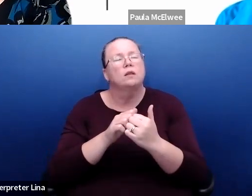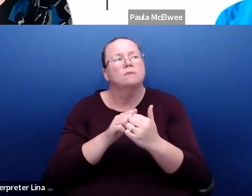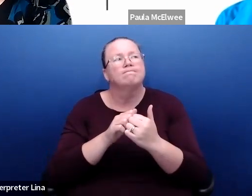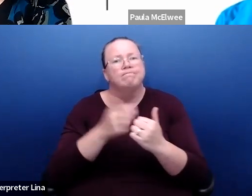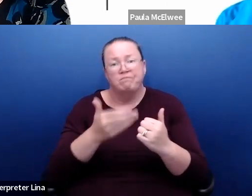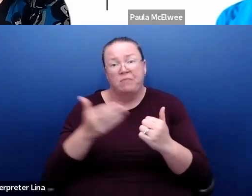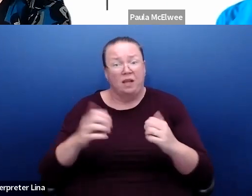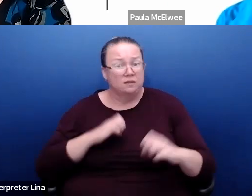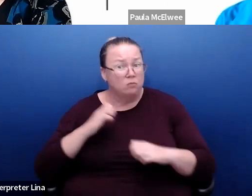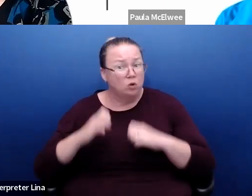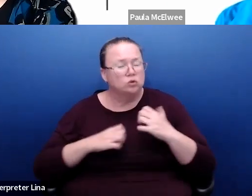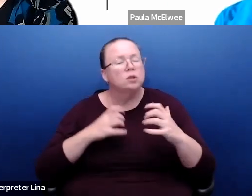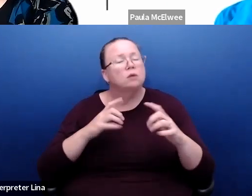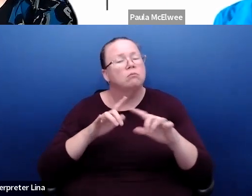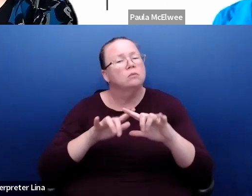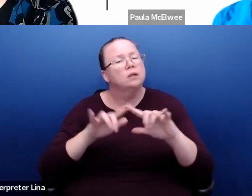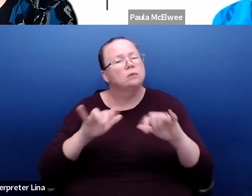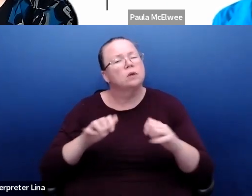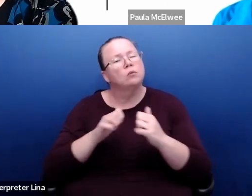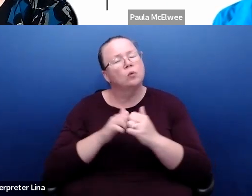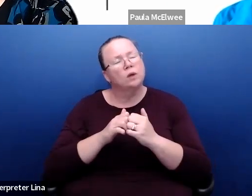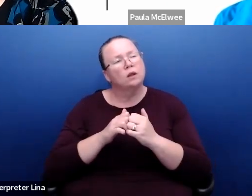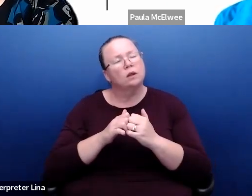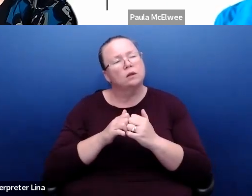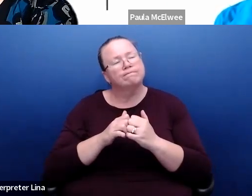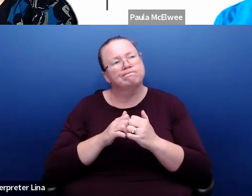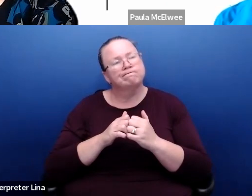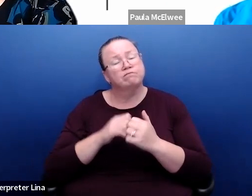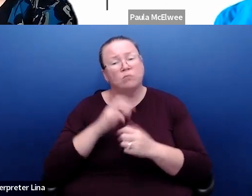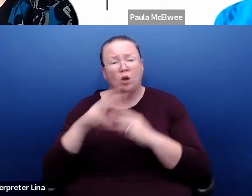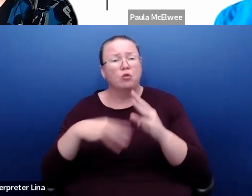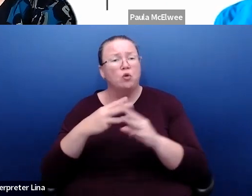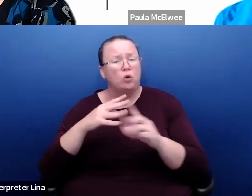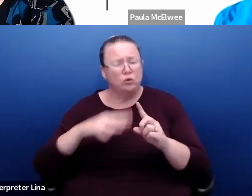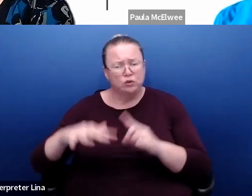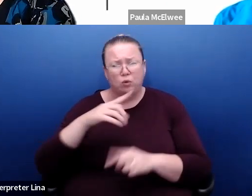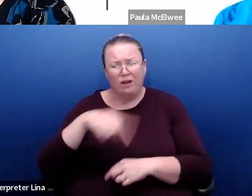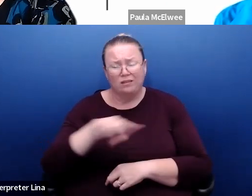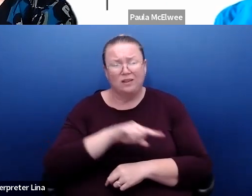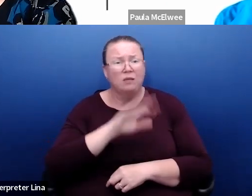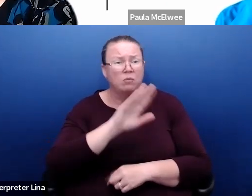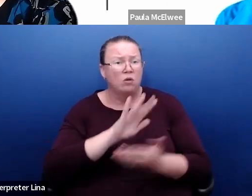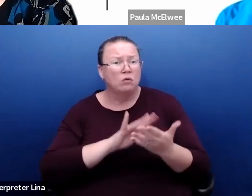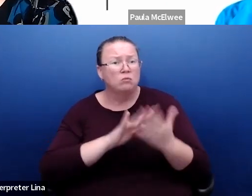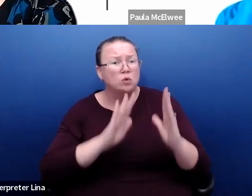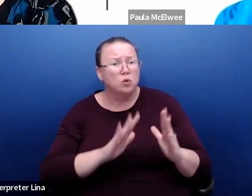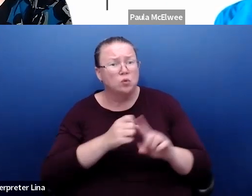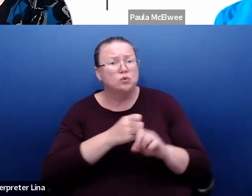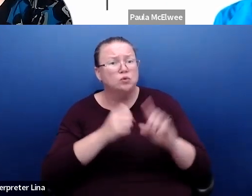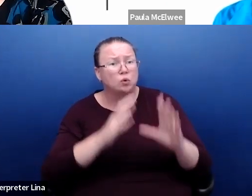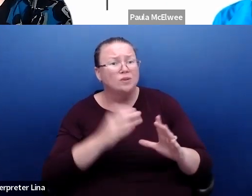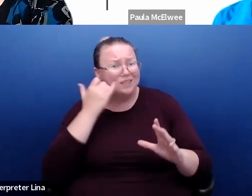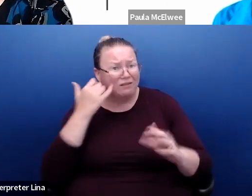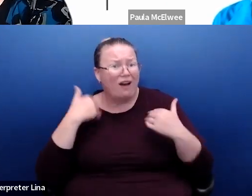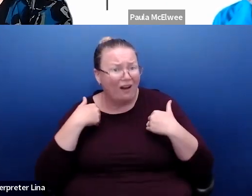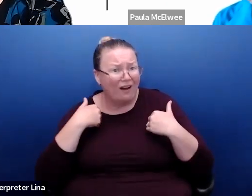things emotionally, but also with just the world around them, their abusers if they have them,